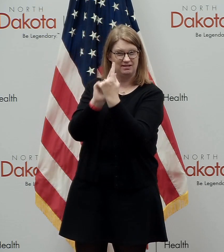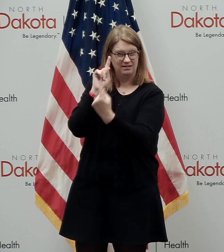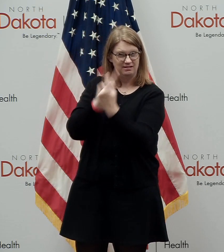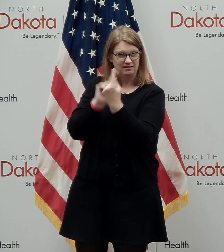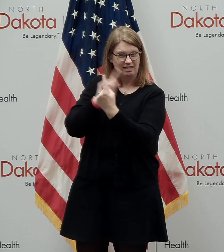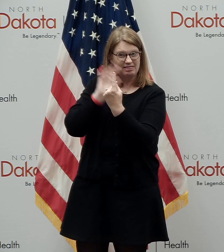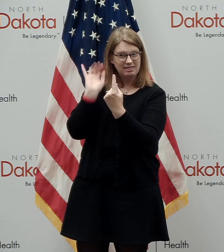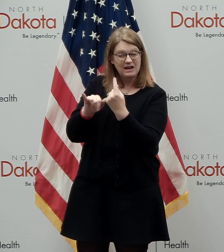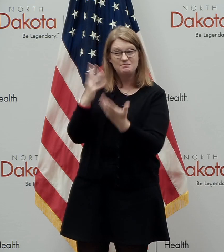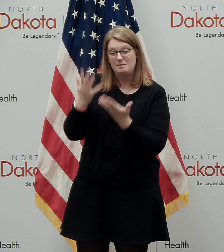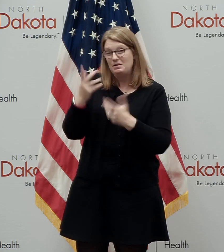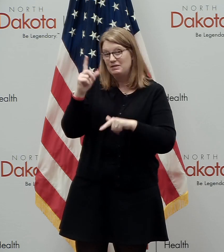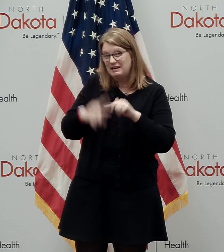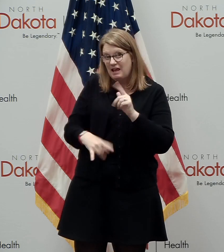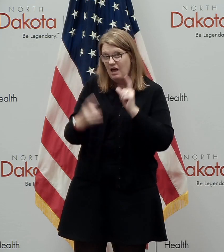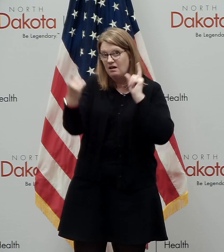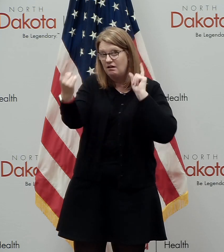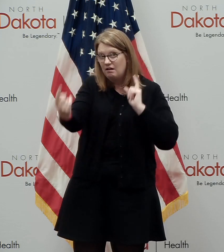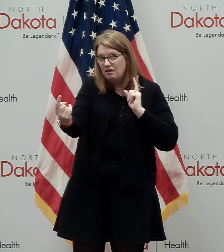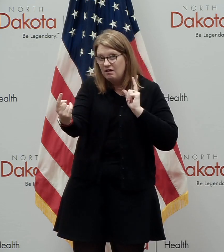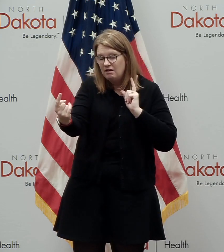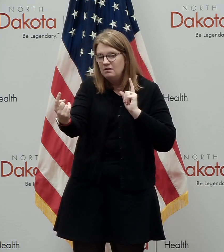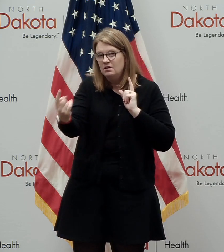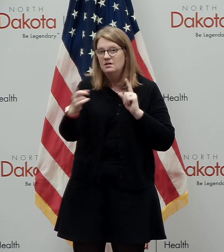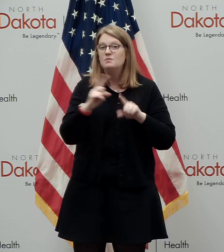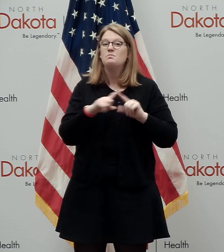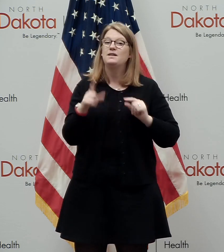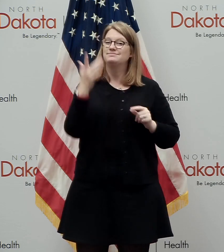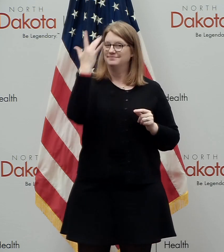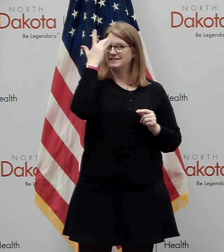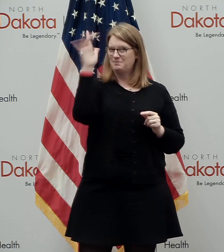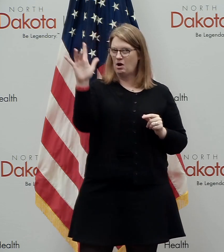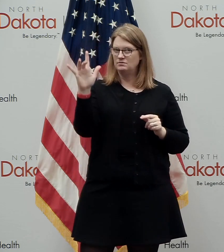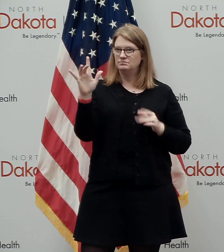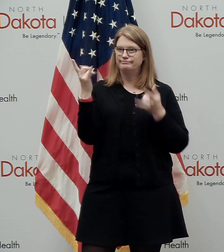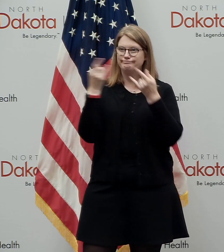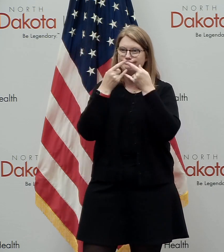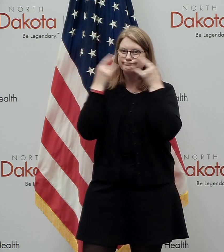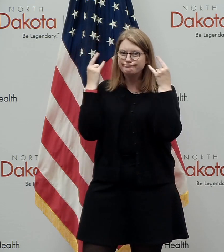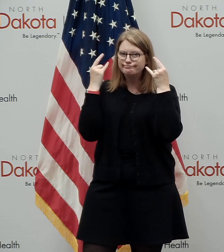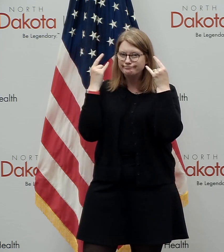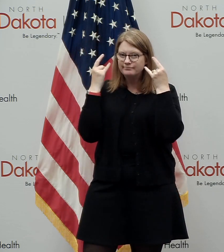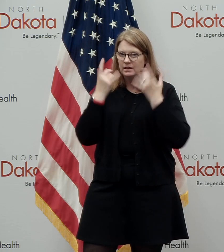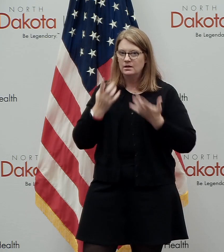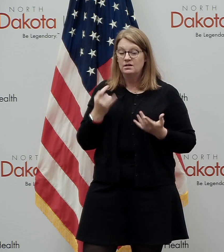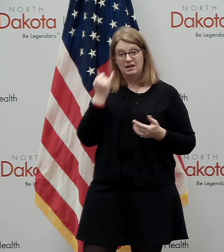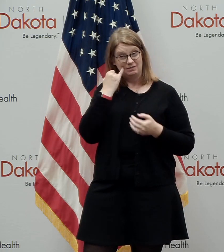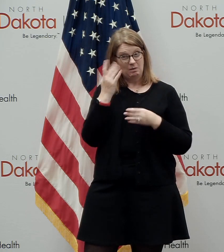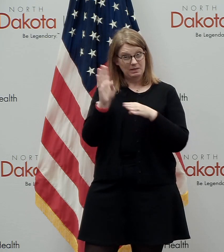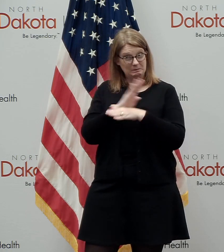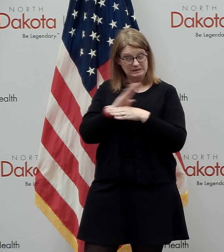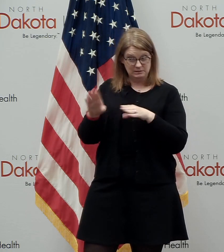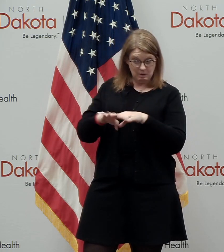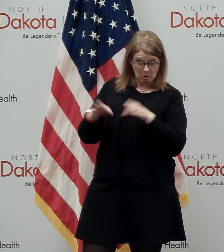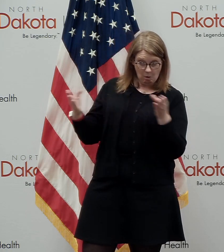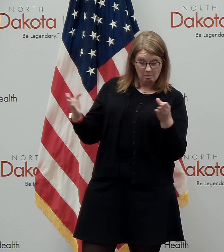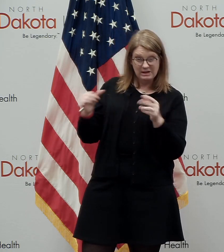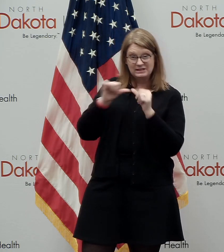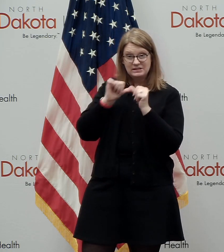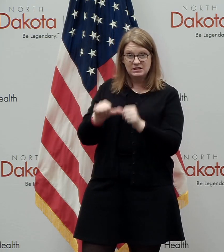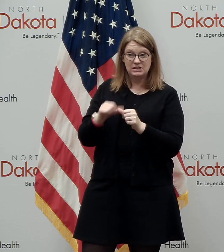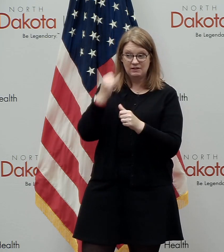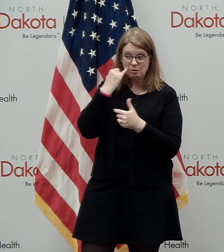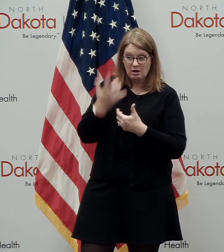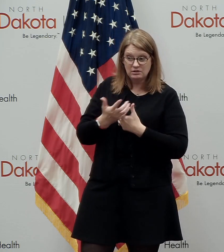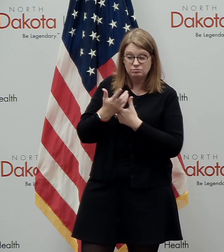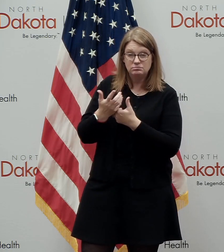team cannot socially distance. Really smart idea if you want to, keep your business going and stay open and build trust in your